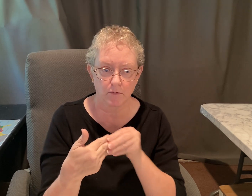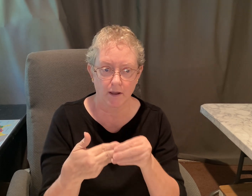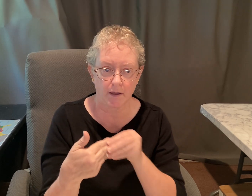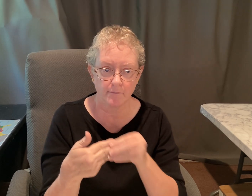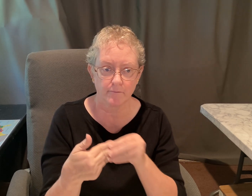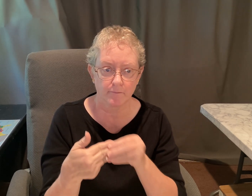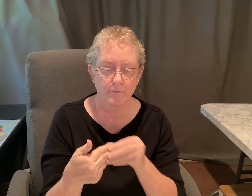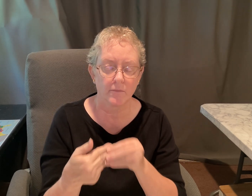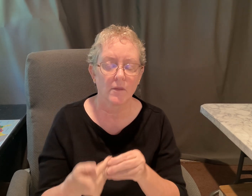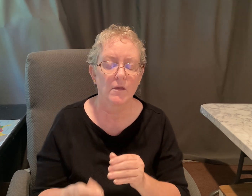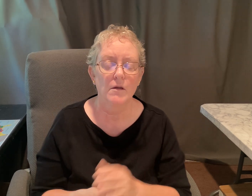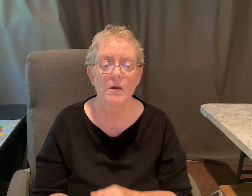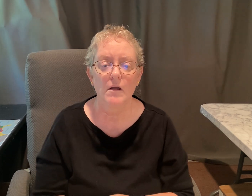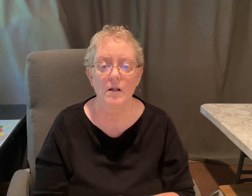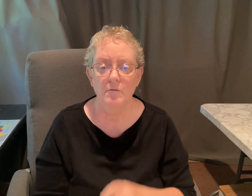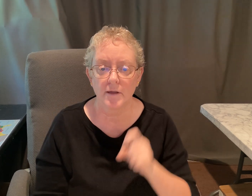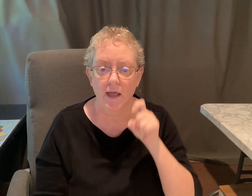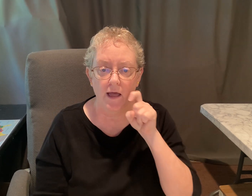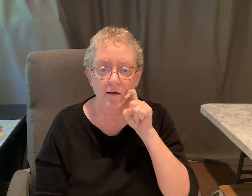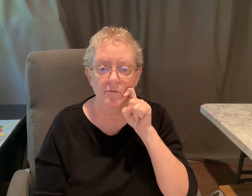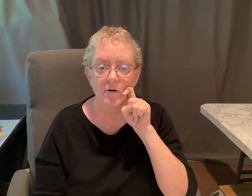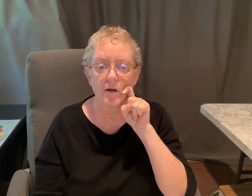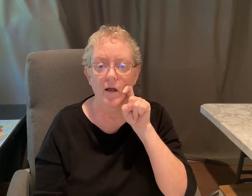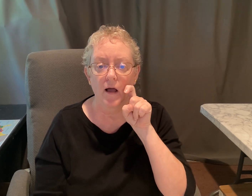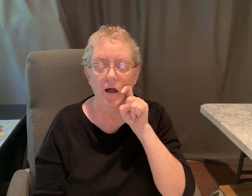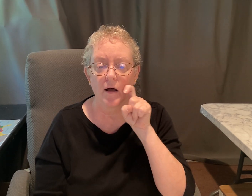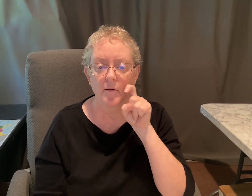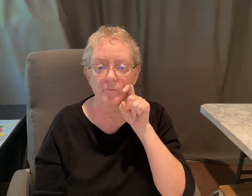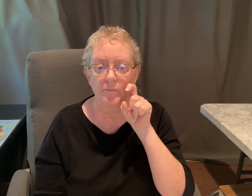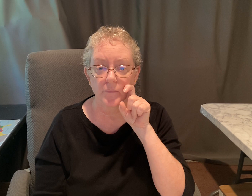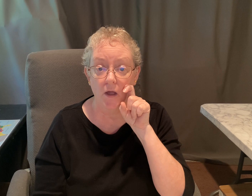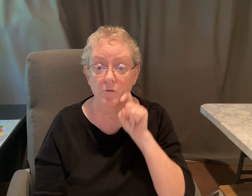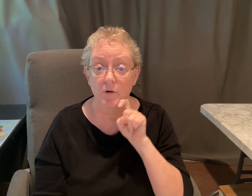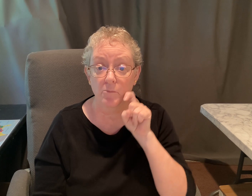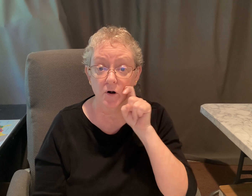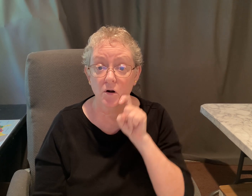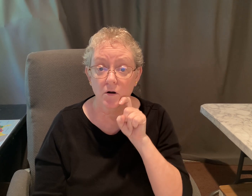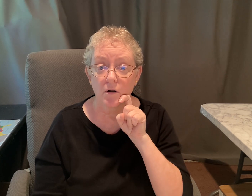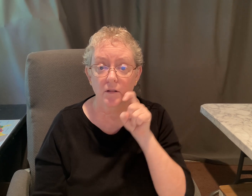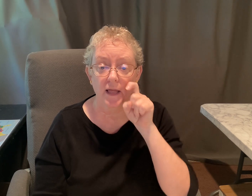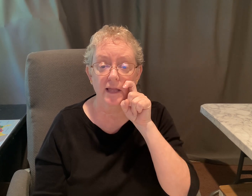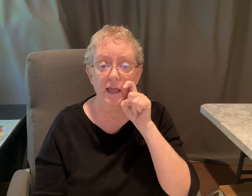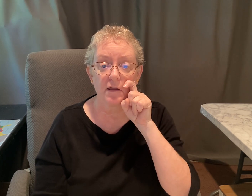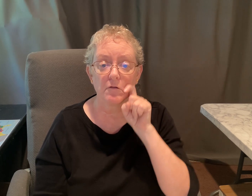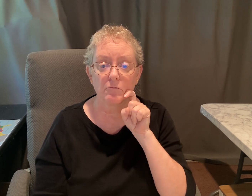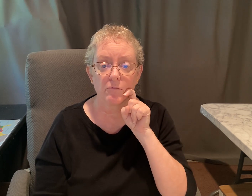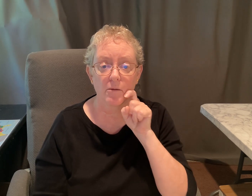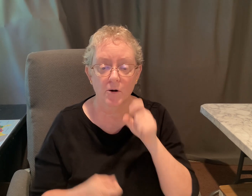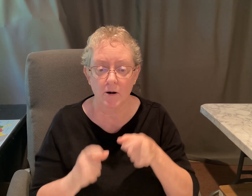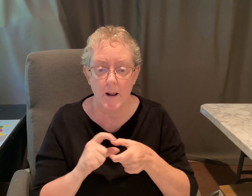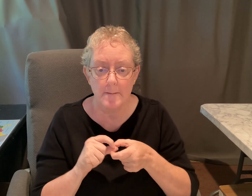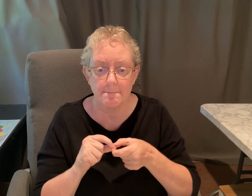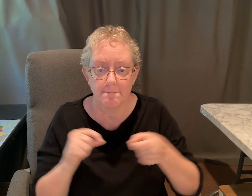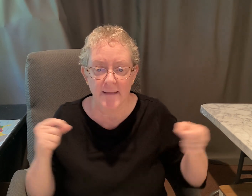Okay. We have a rubber, like a rubber